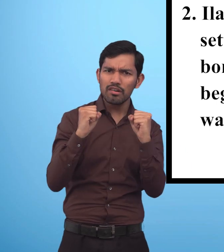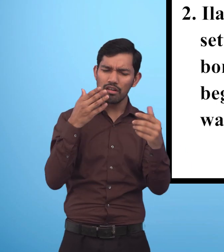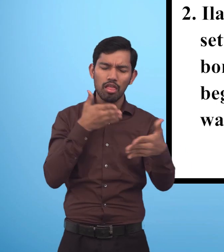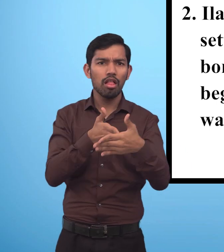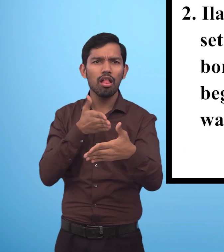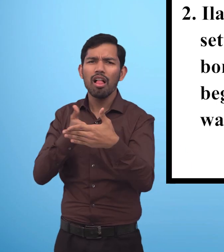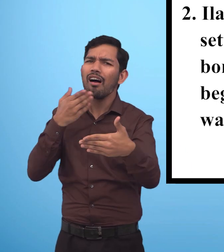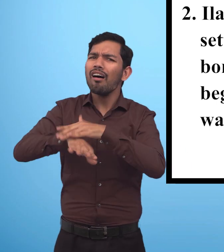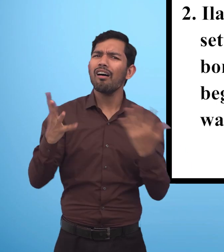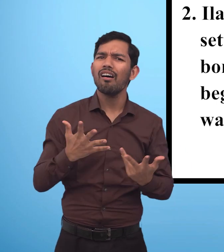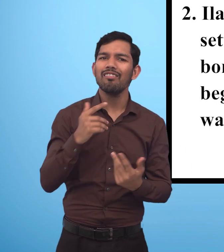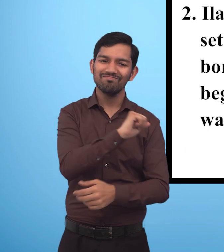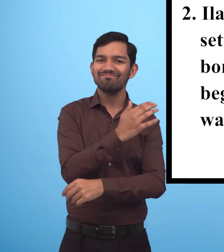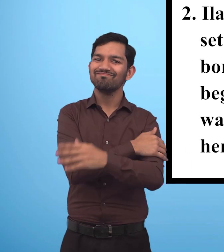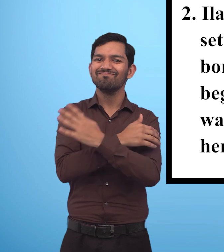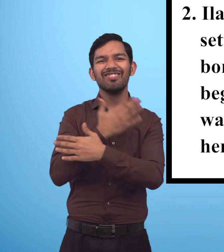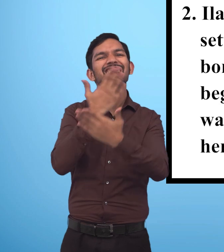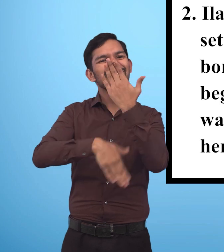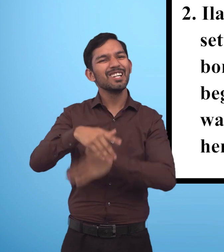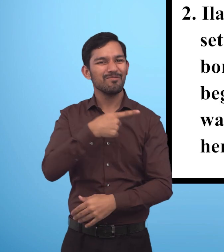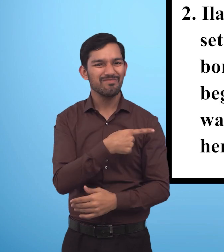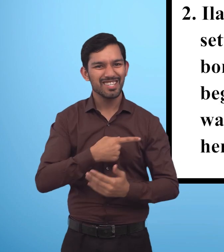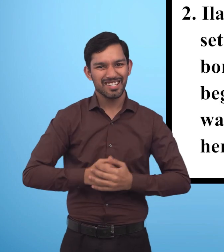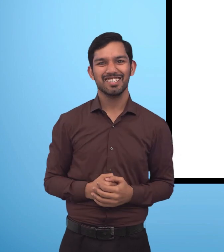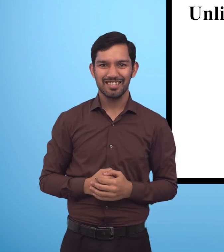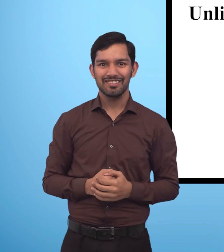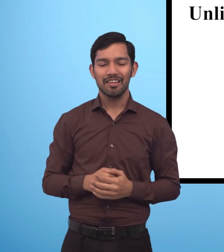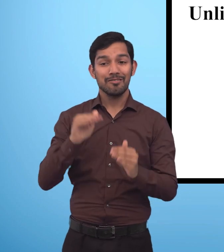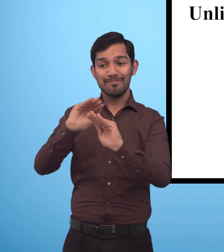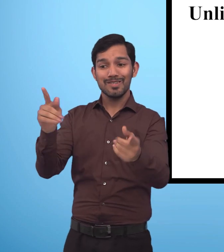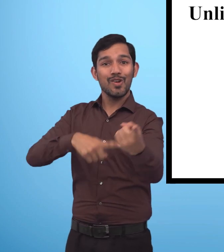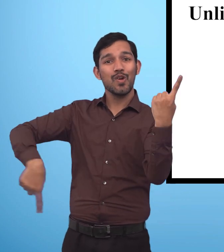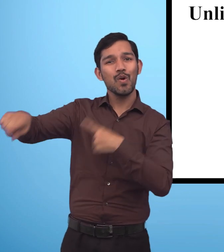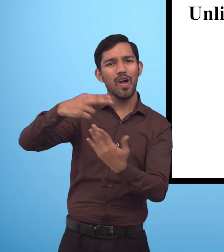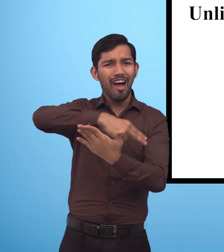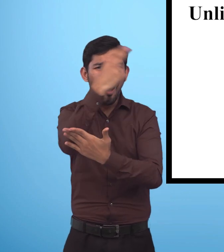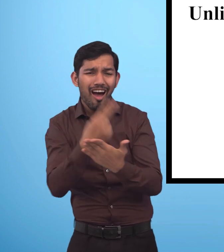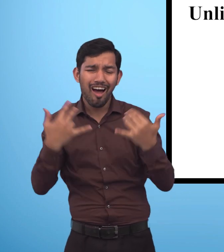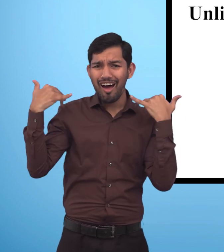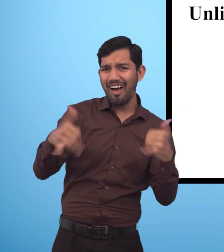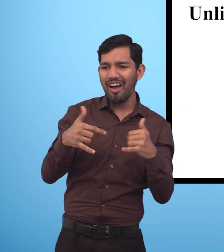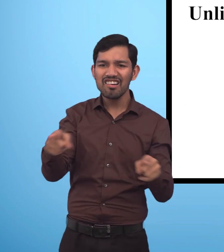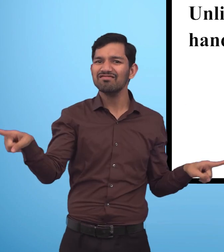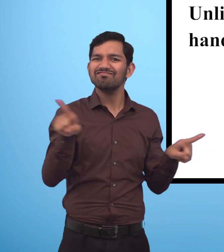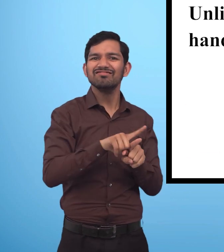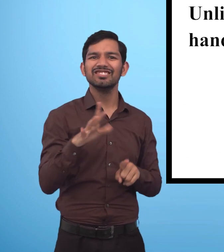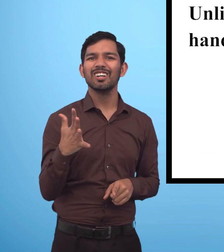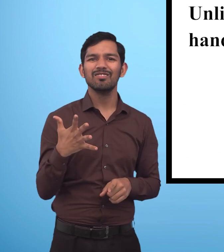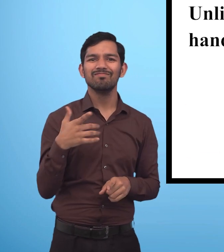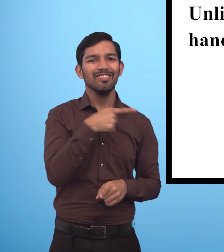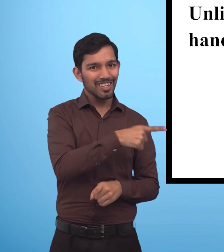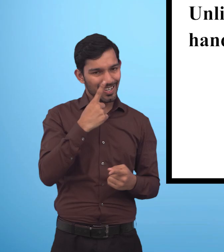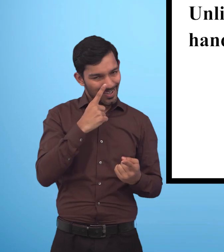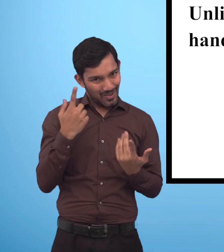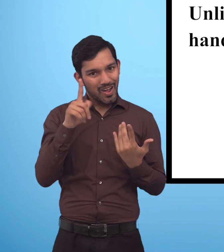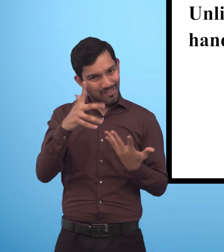born with the hands hanging loose by her sides. Unlike other children, she could not use her hands in the